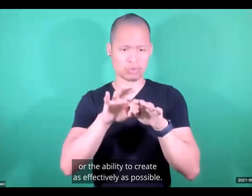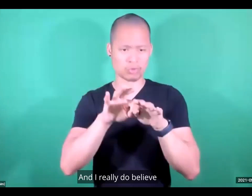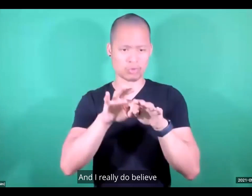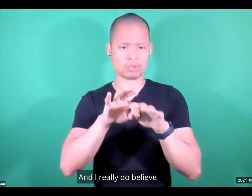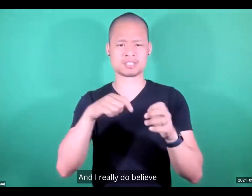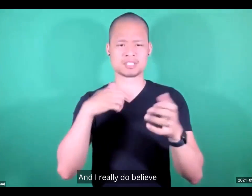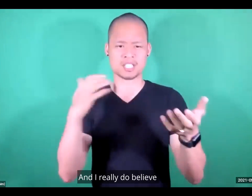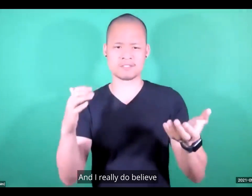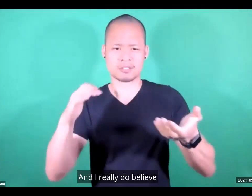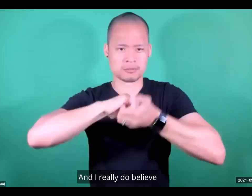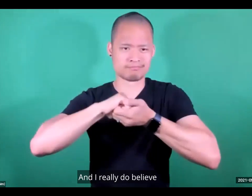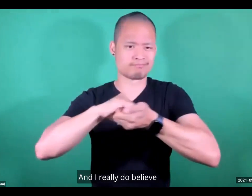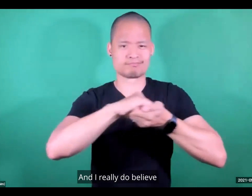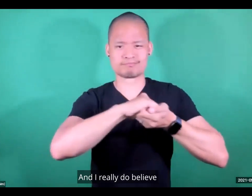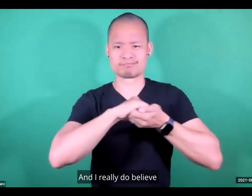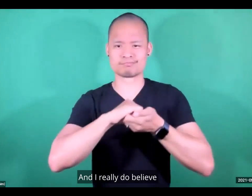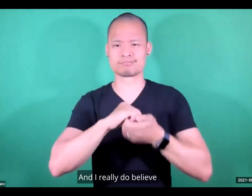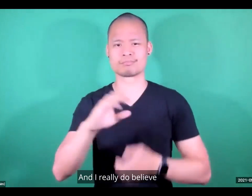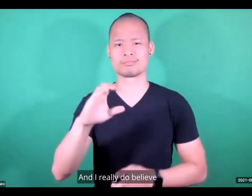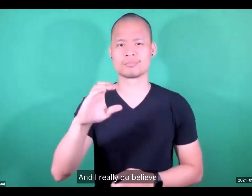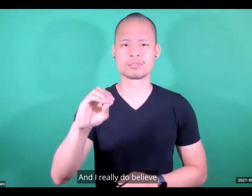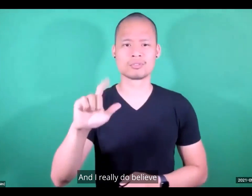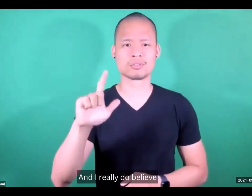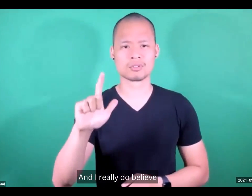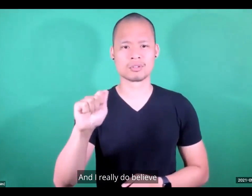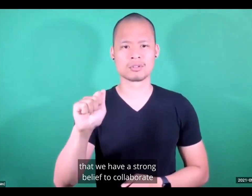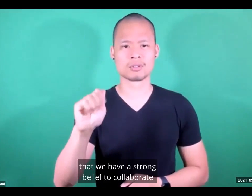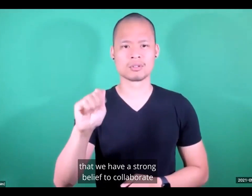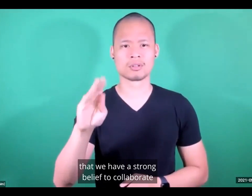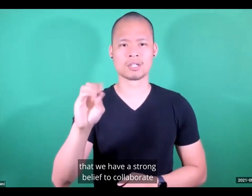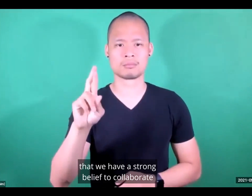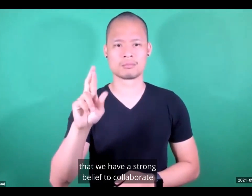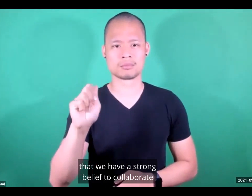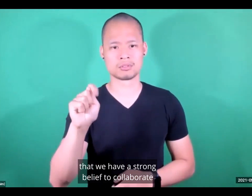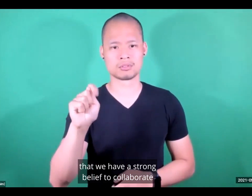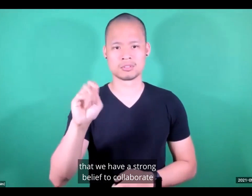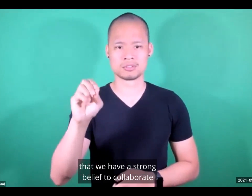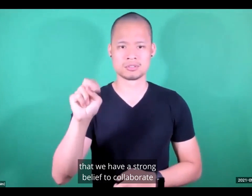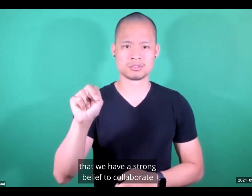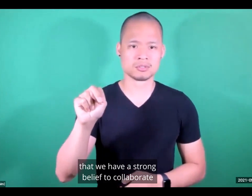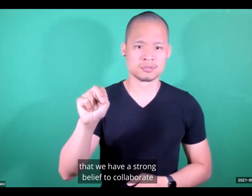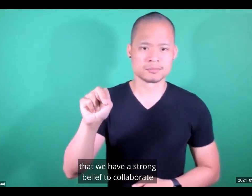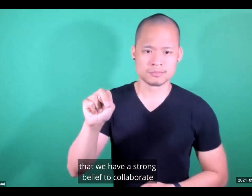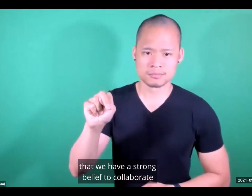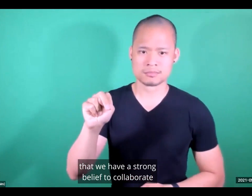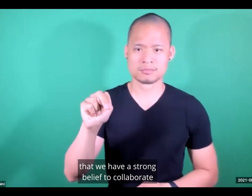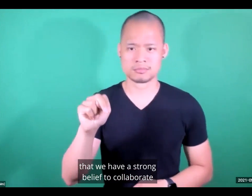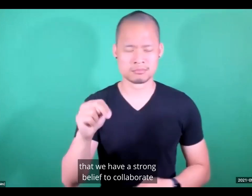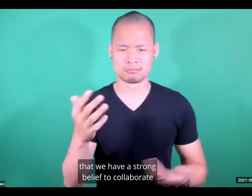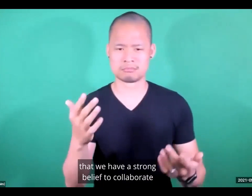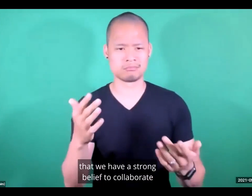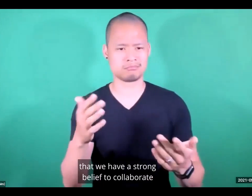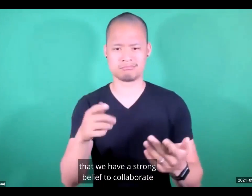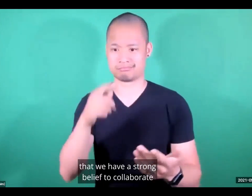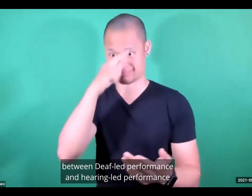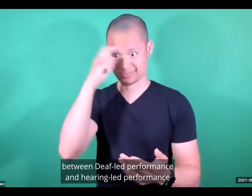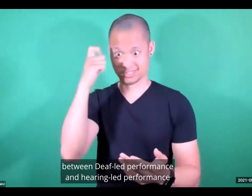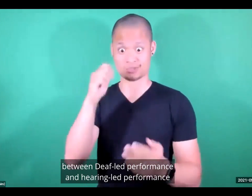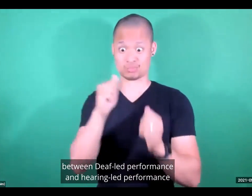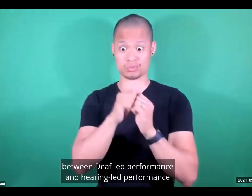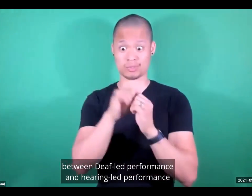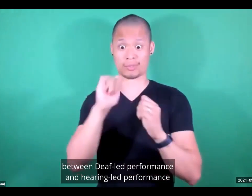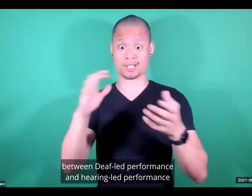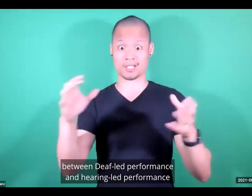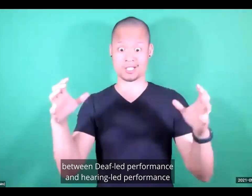And I really do believe that we have a strong belief to collaborate